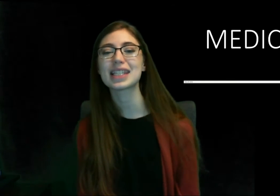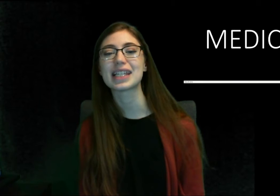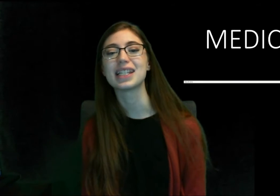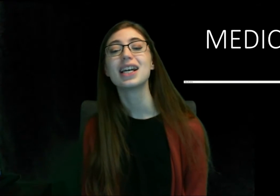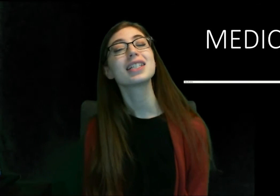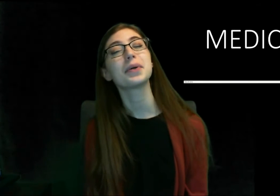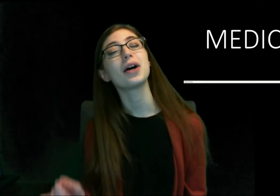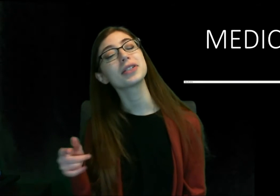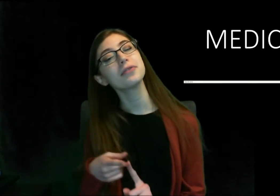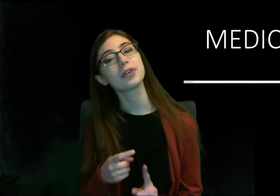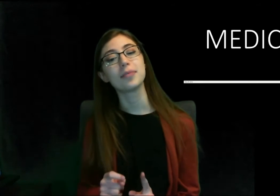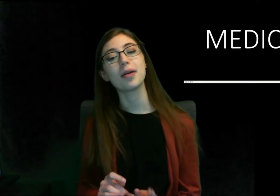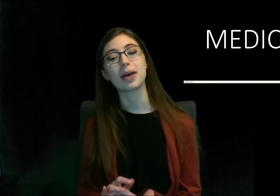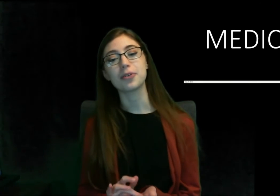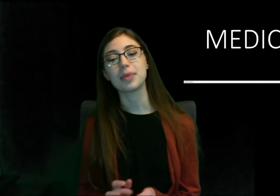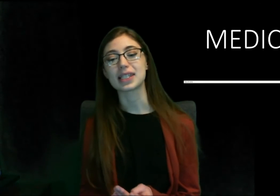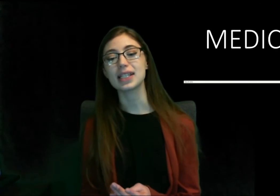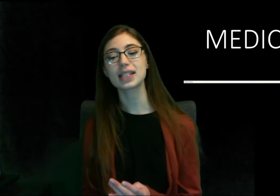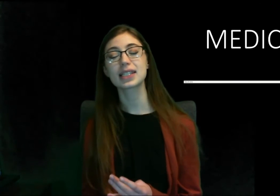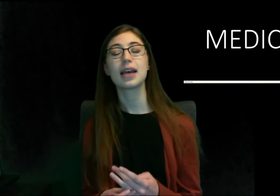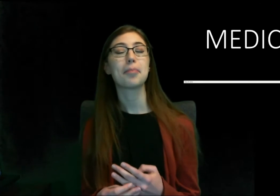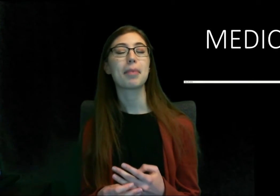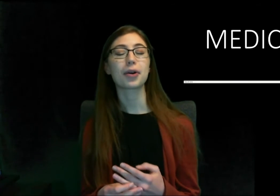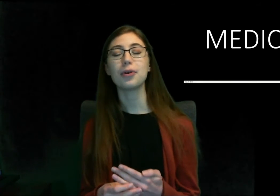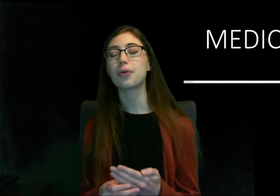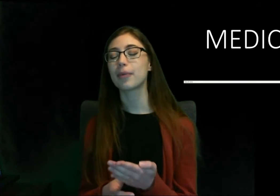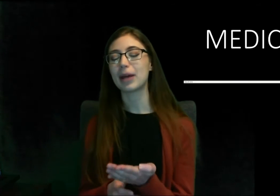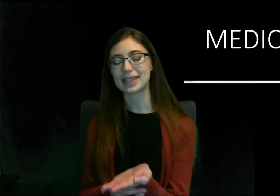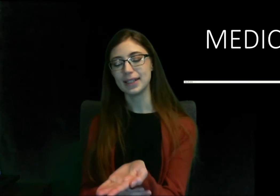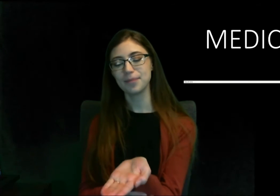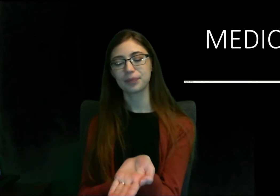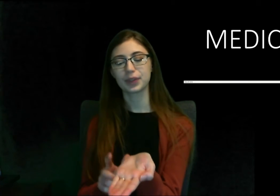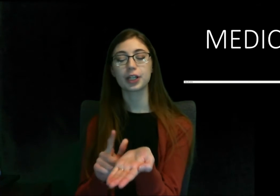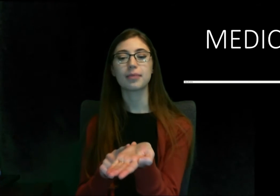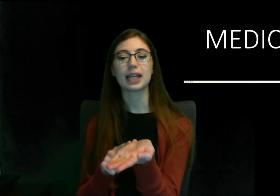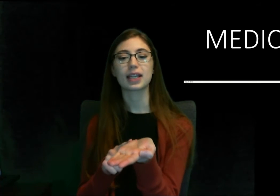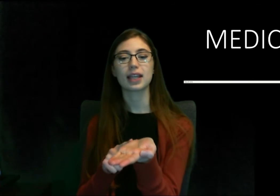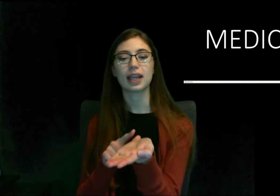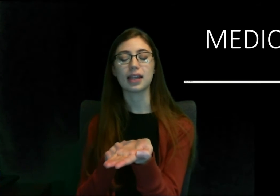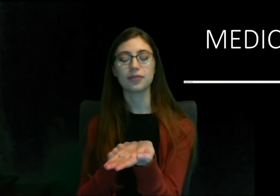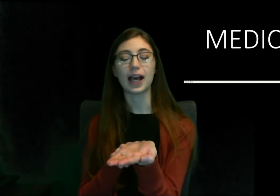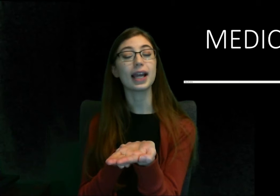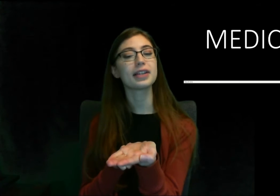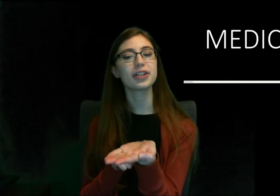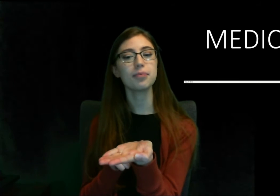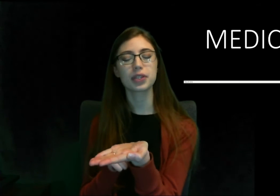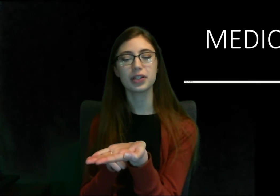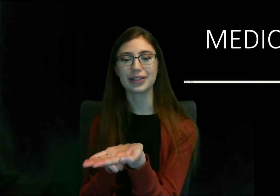Medicine. So also from Medical Basics, medical or medicine, you're going to make a flat hand shape with your non-dominant